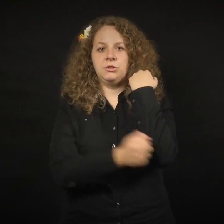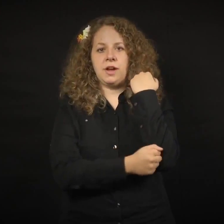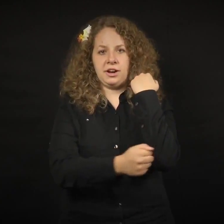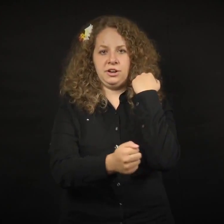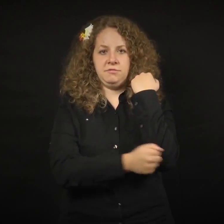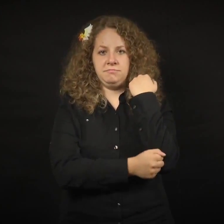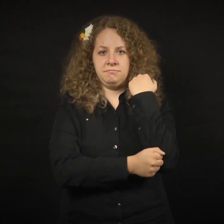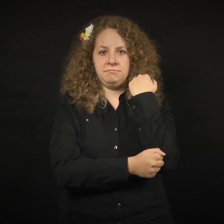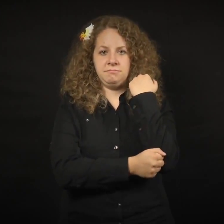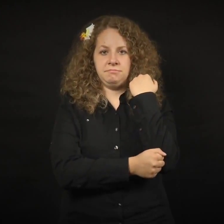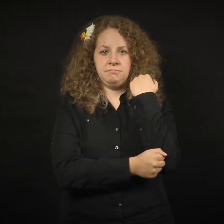Cracker.